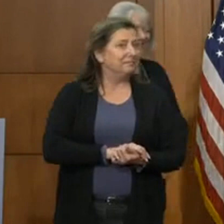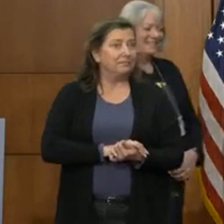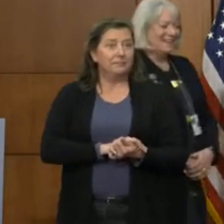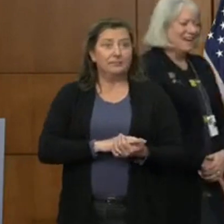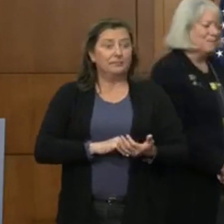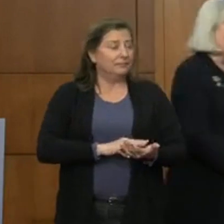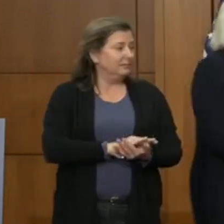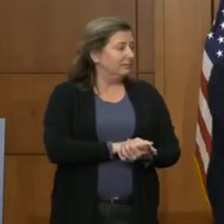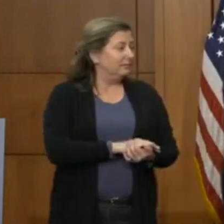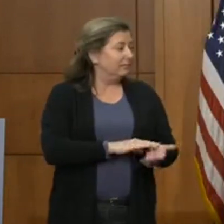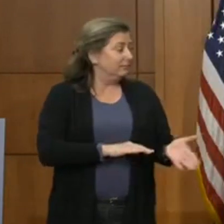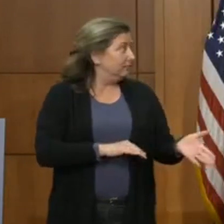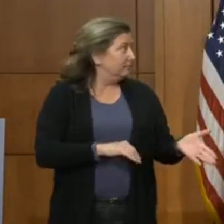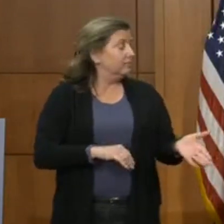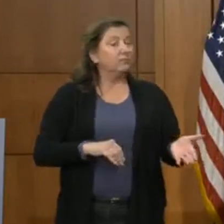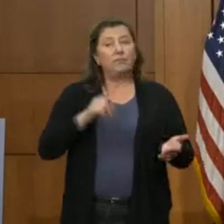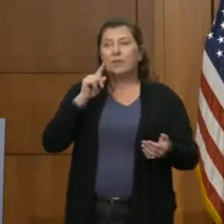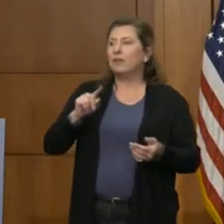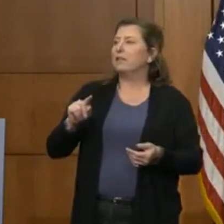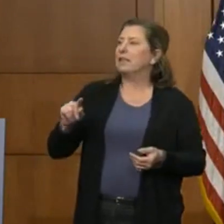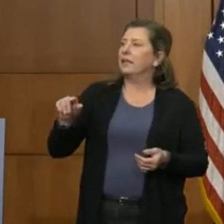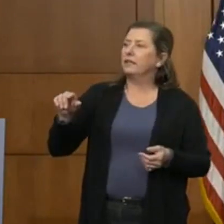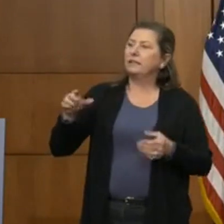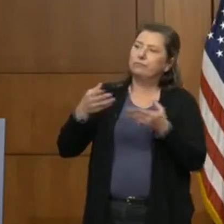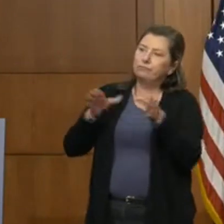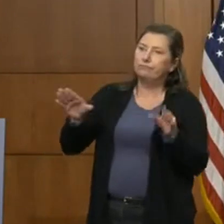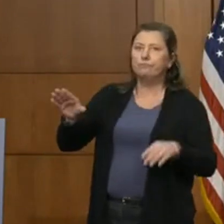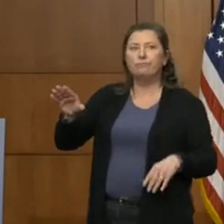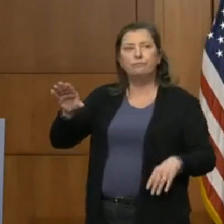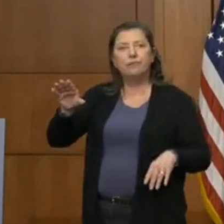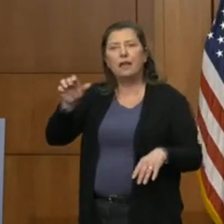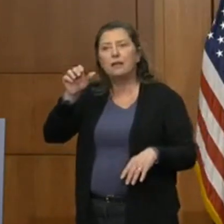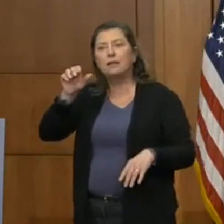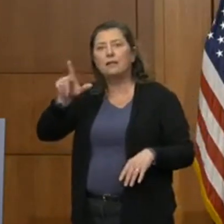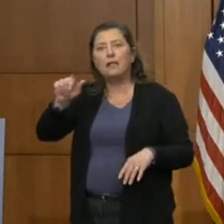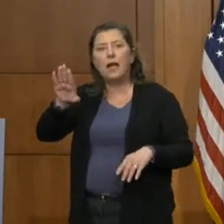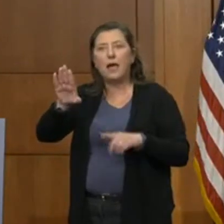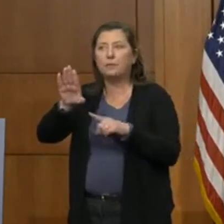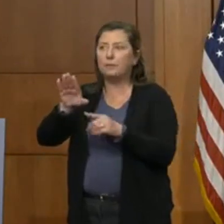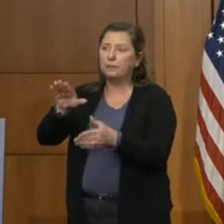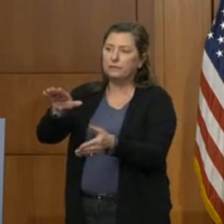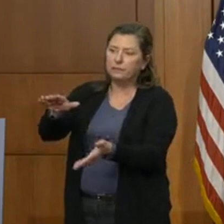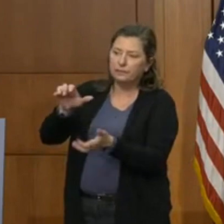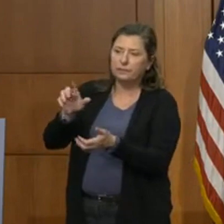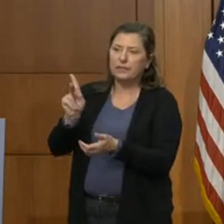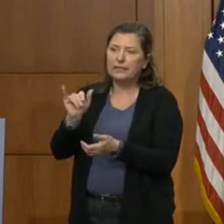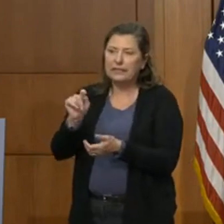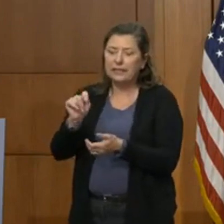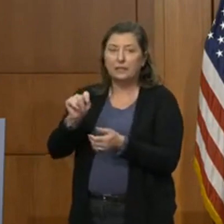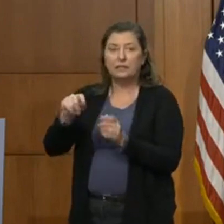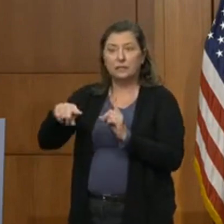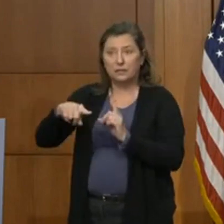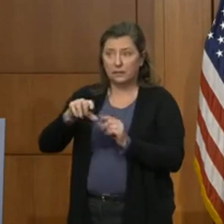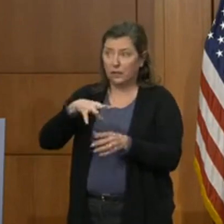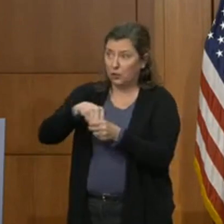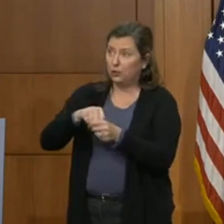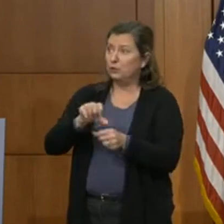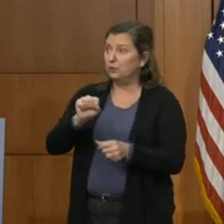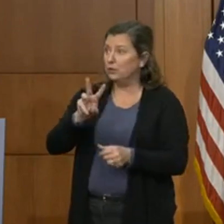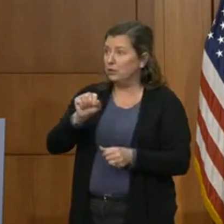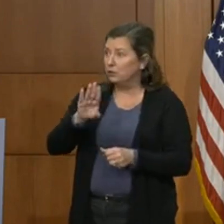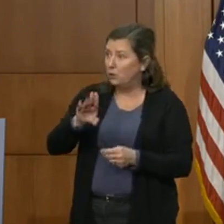I was going to say, I think the commercial labs, particularly because they give you a kit, which includes the swab and the reagent, so it's